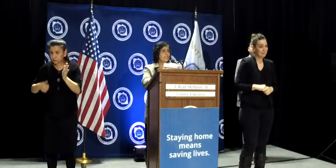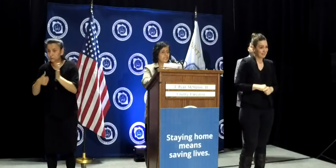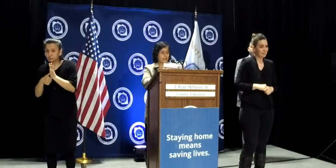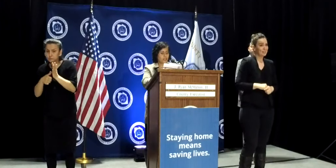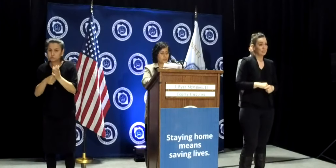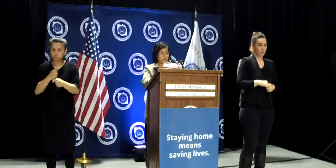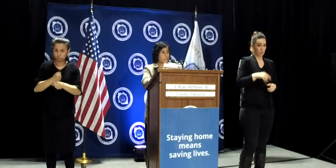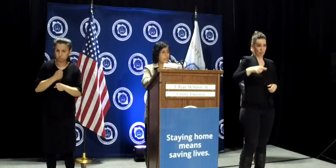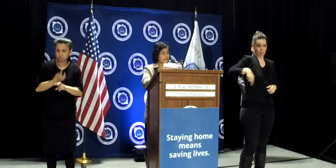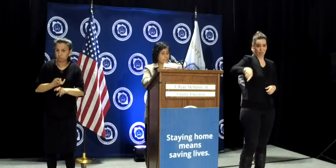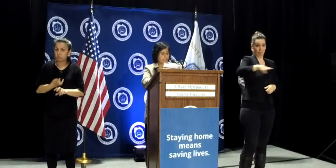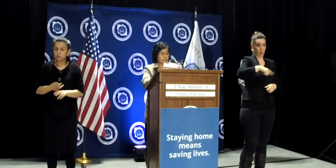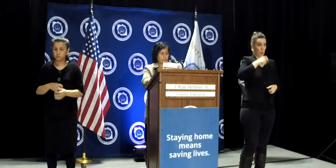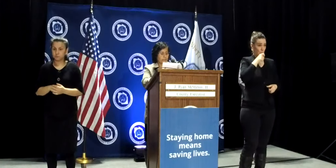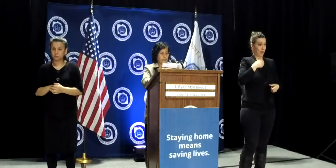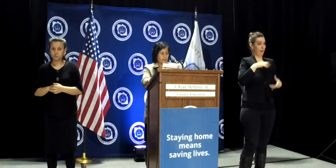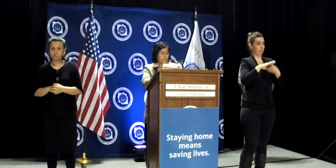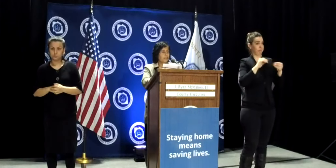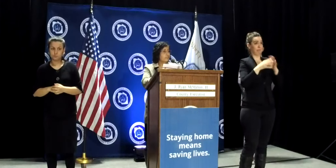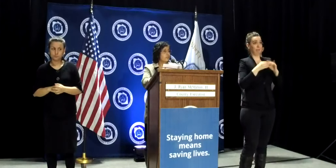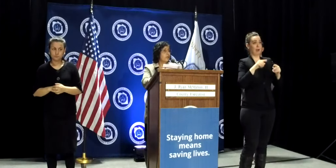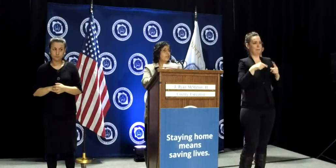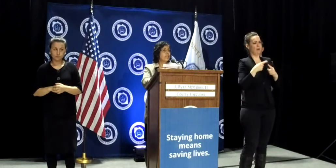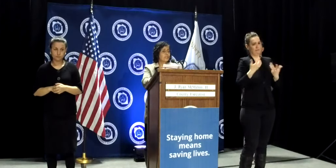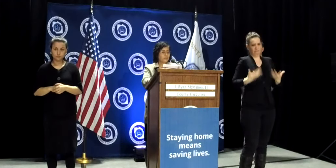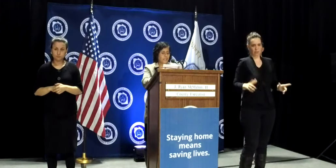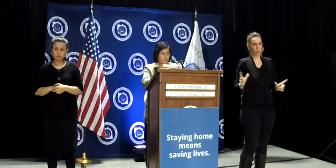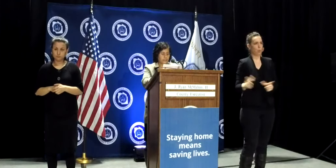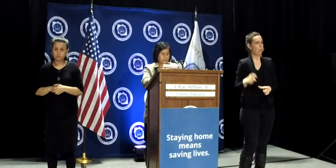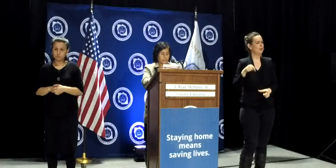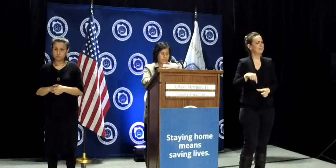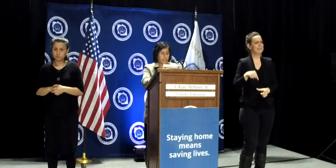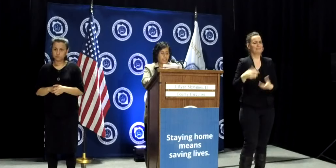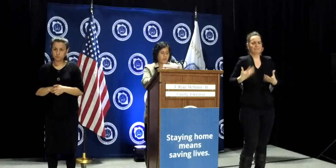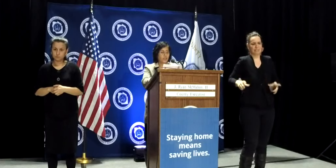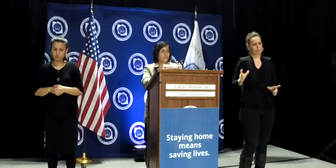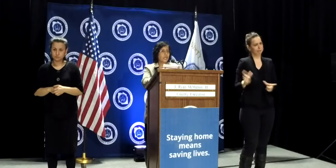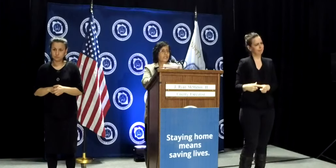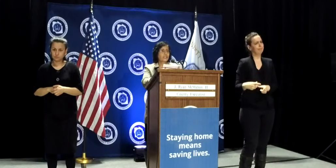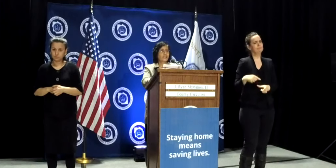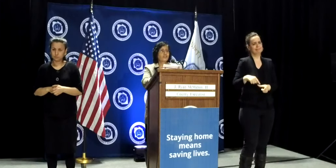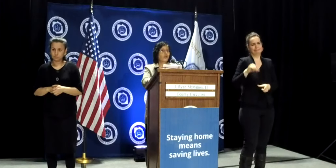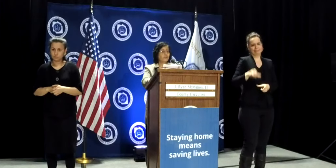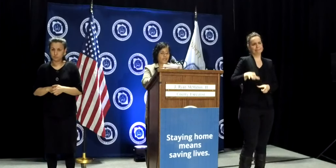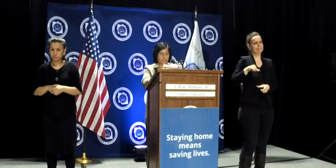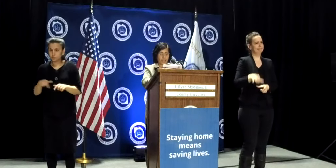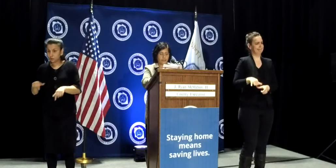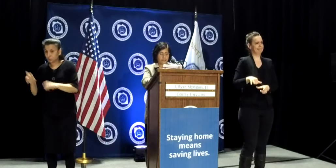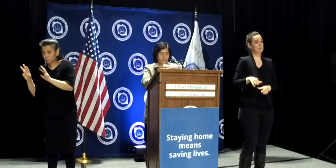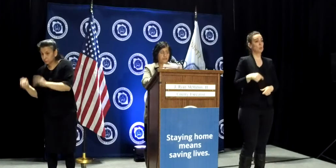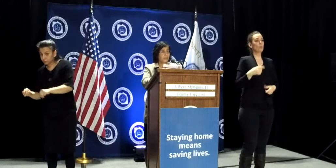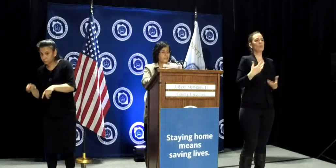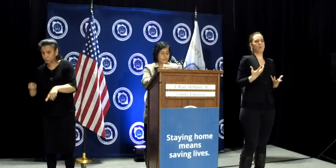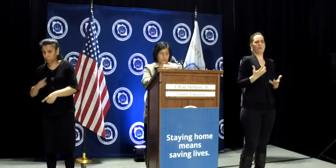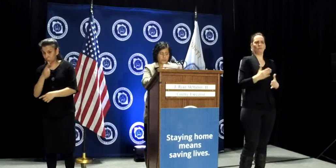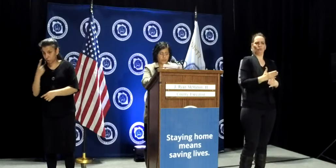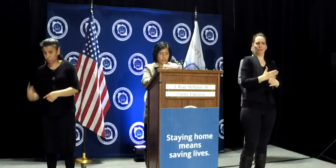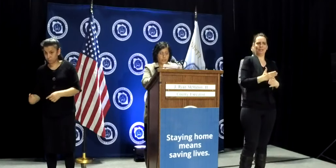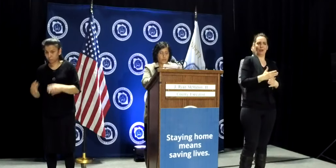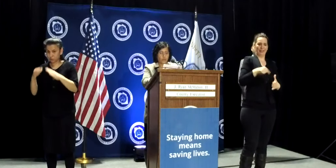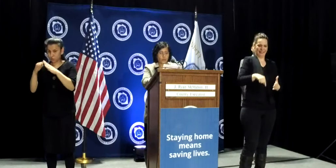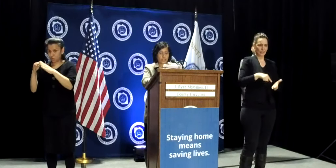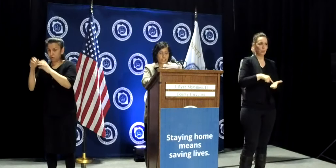COVID-19 in our community every day. This is a Public Health Week, and I want to recognize all my staff in front of